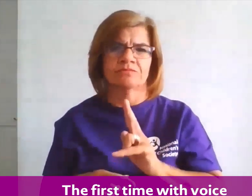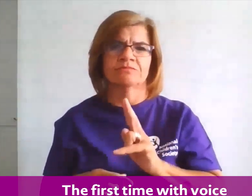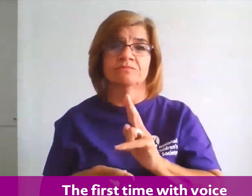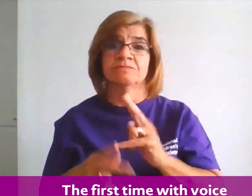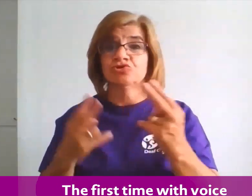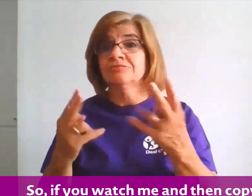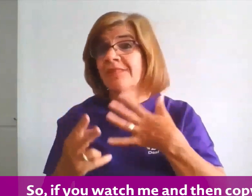without.